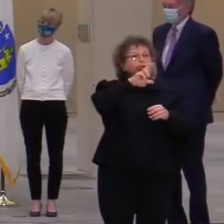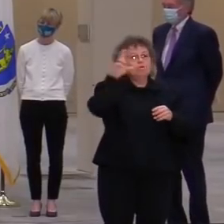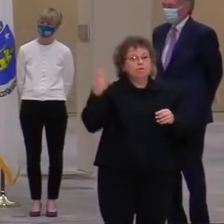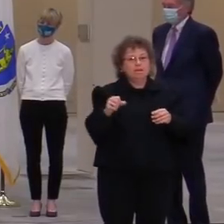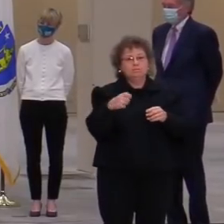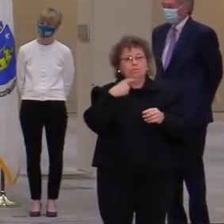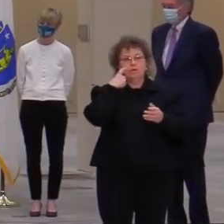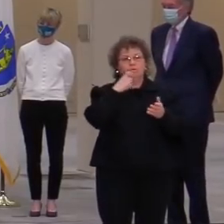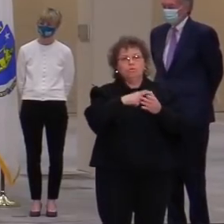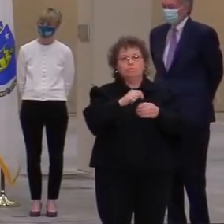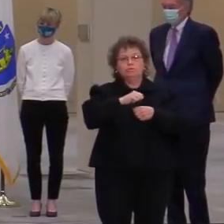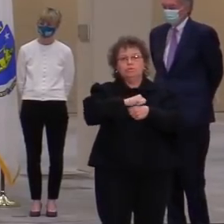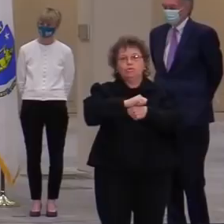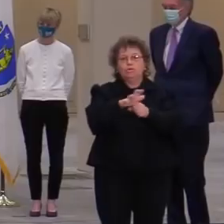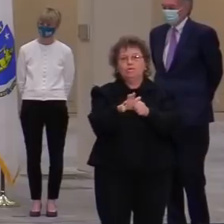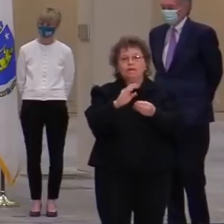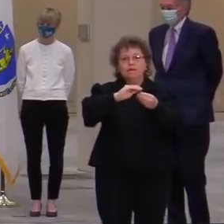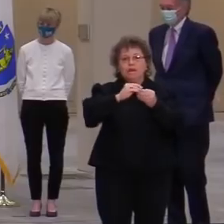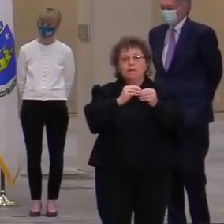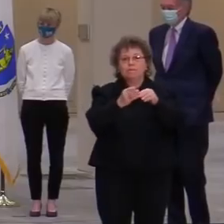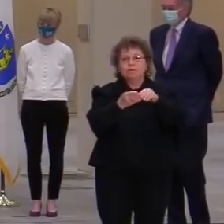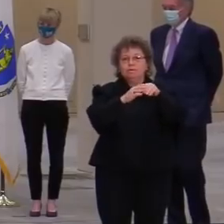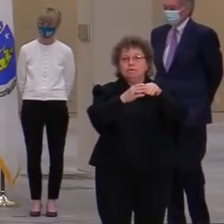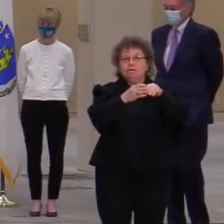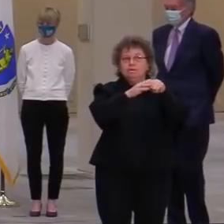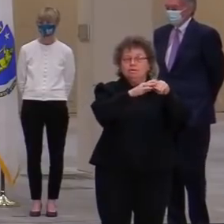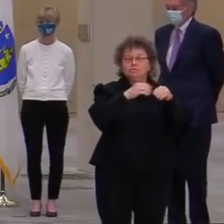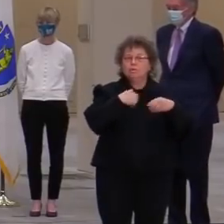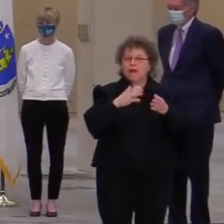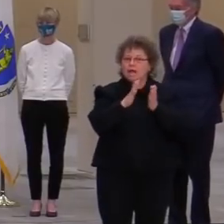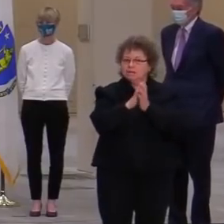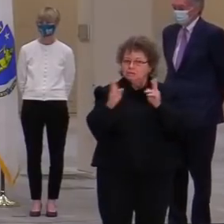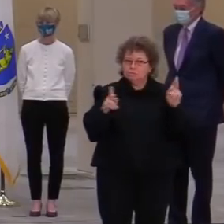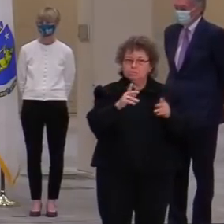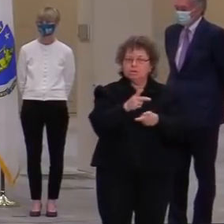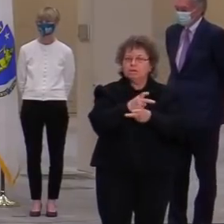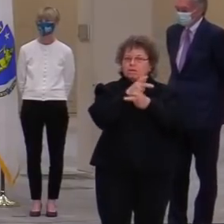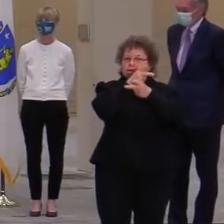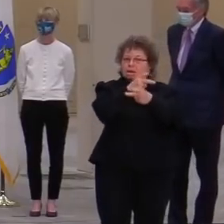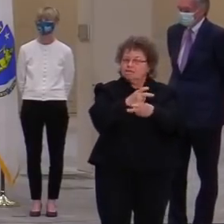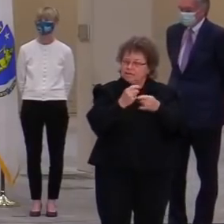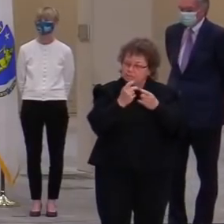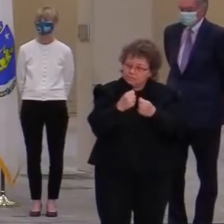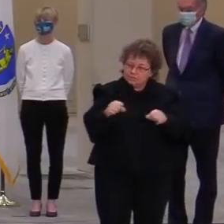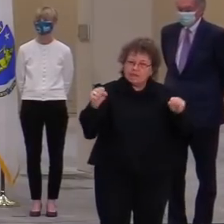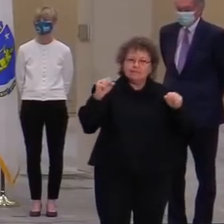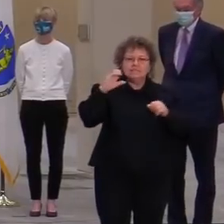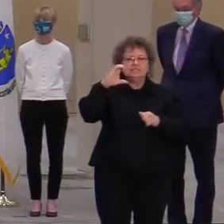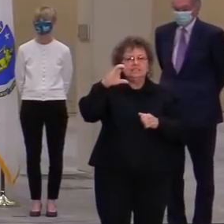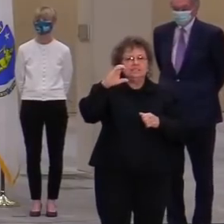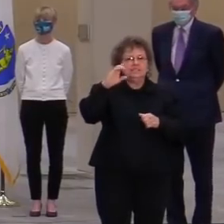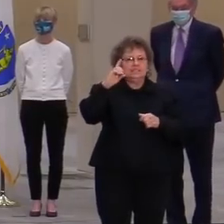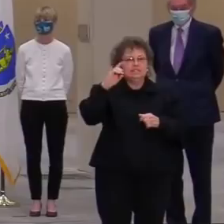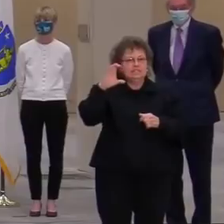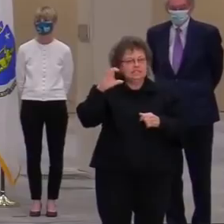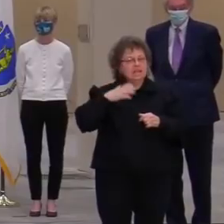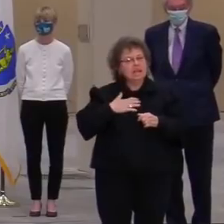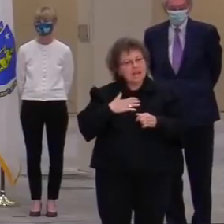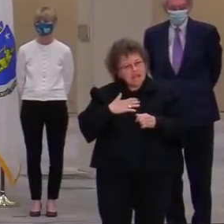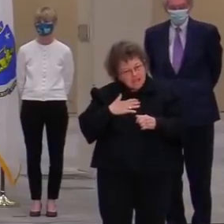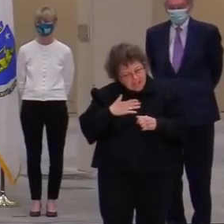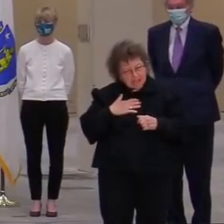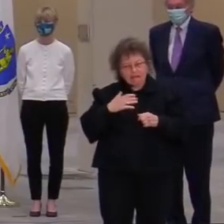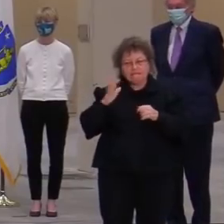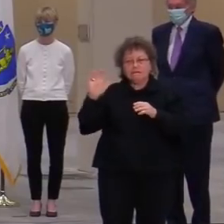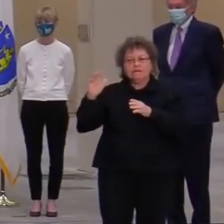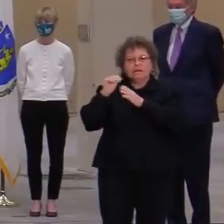rising, we're asking people to take their part. CDC has guidance as to different kinds of settings and how people can